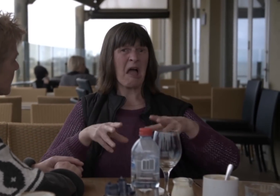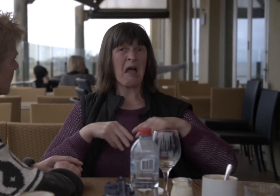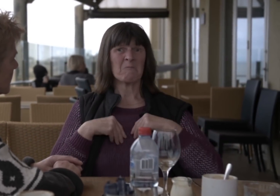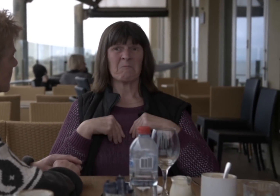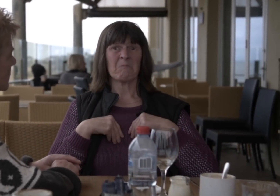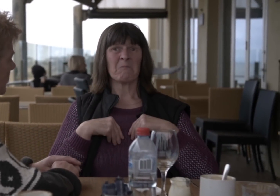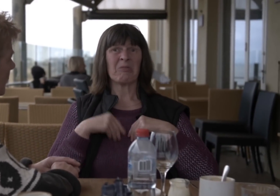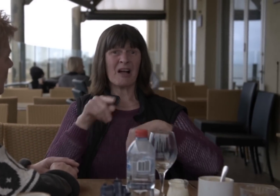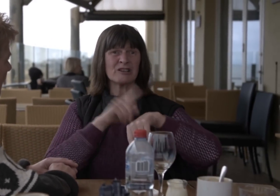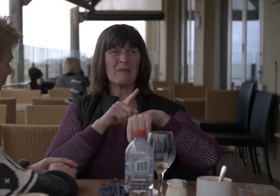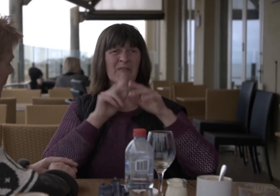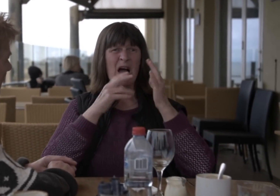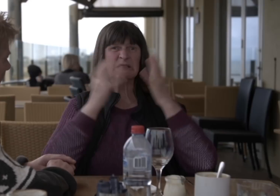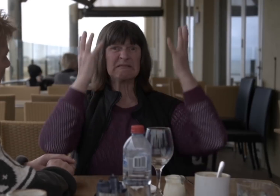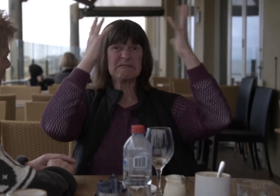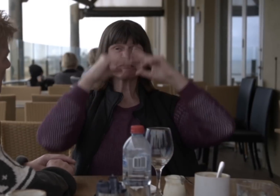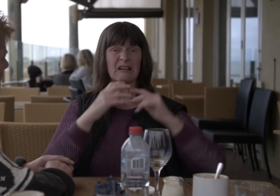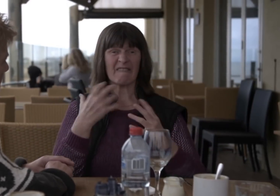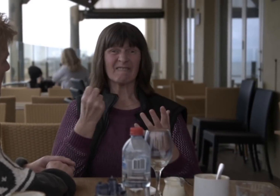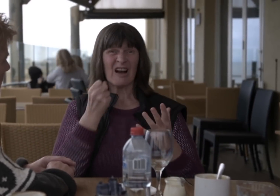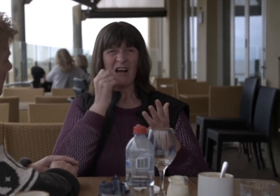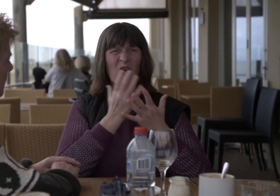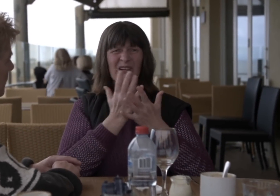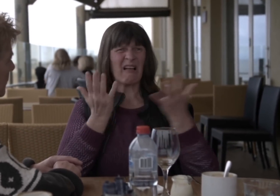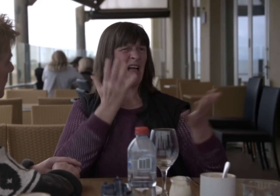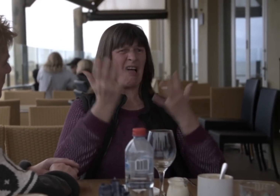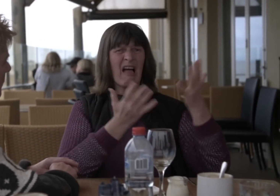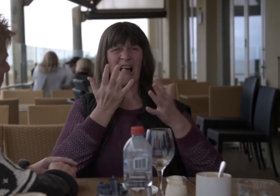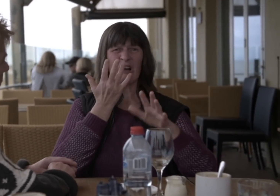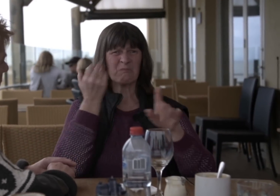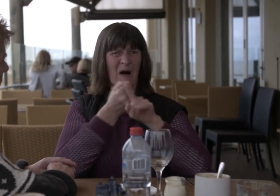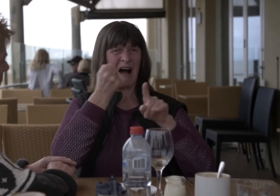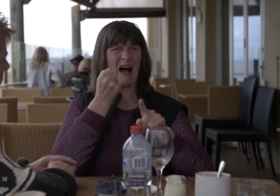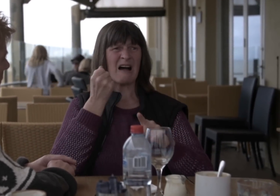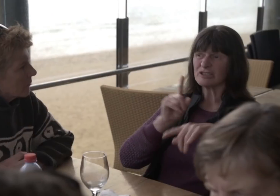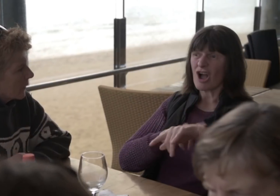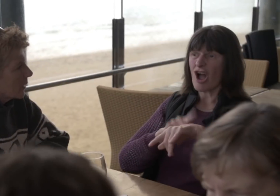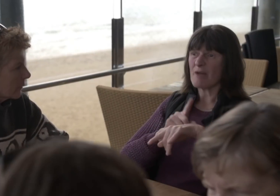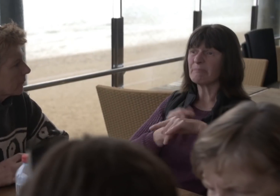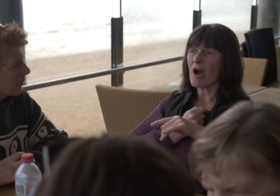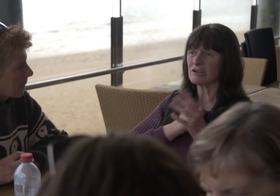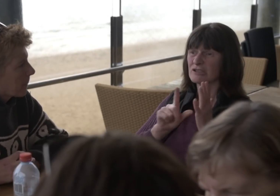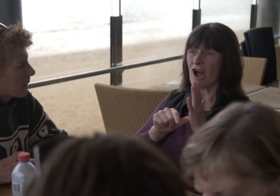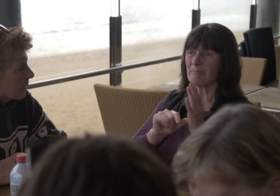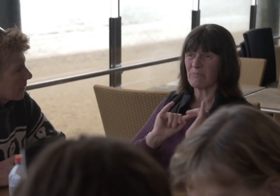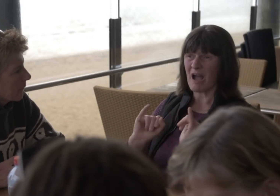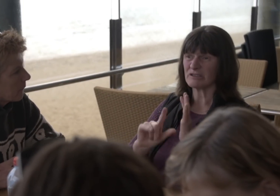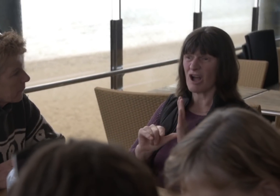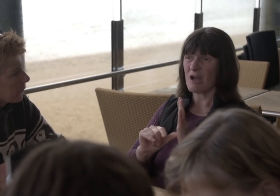just learning that they have to accept what's going on, and it can be frustrating for me. At my time, it was